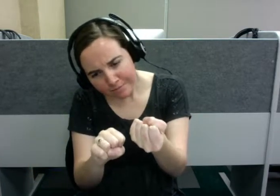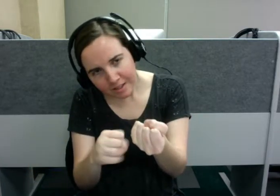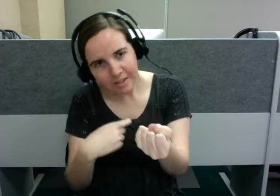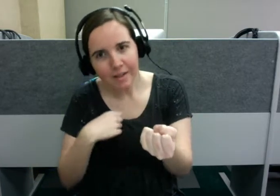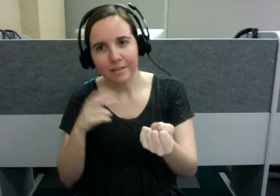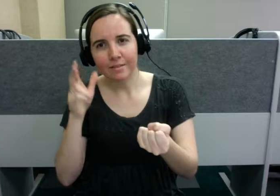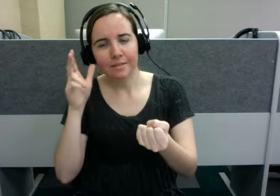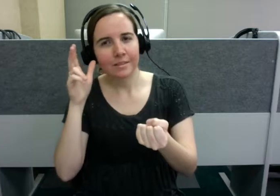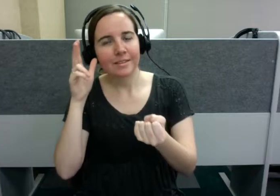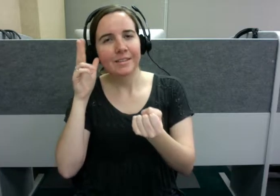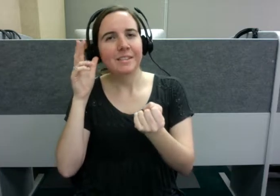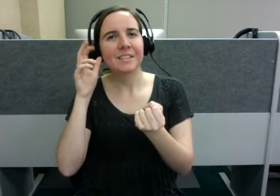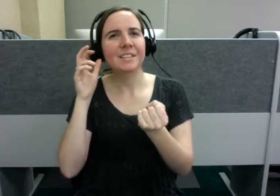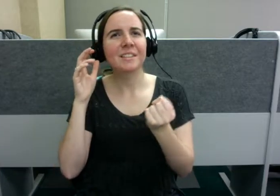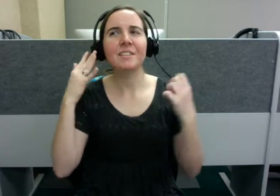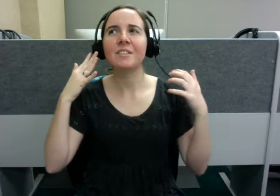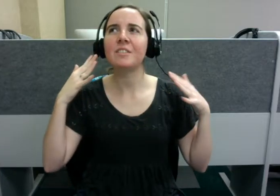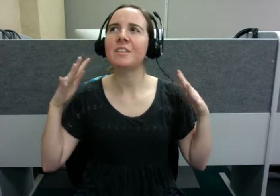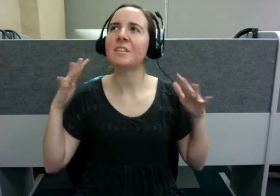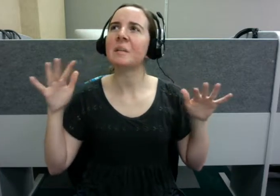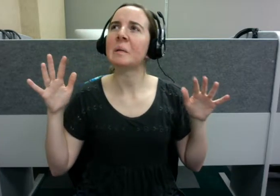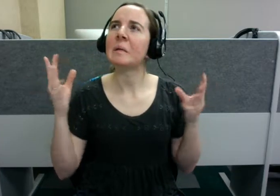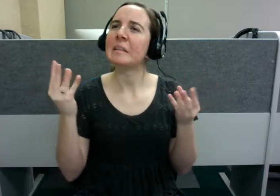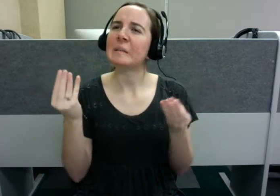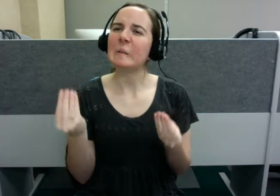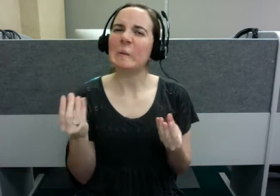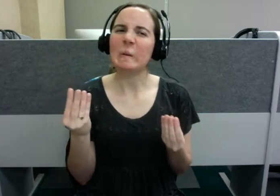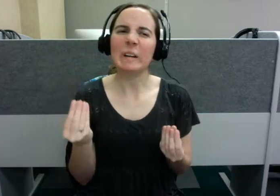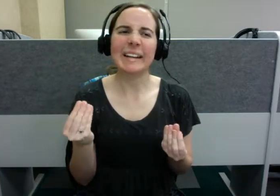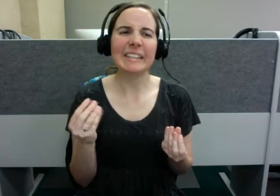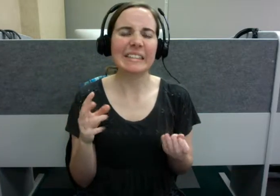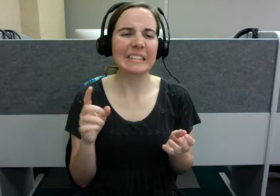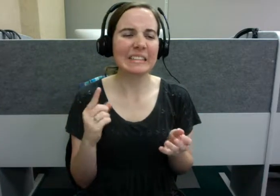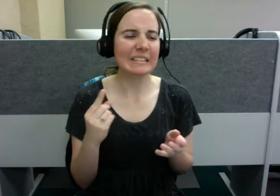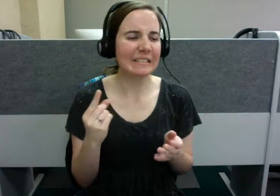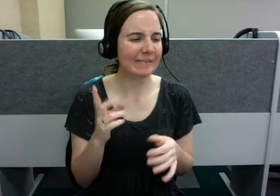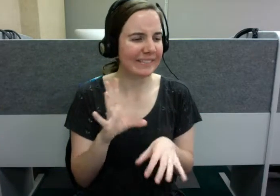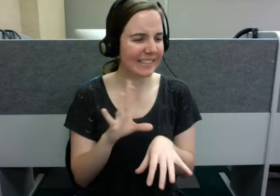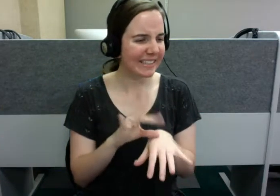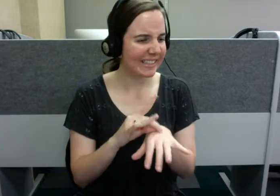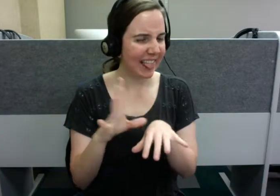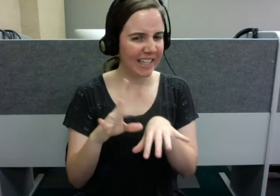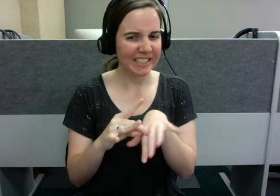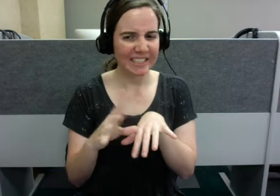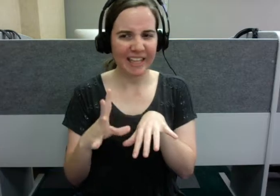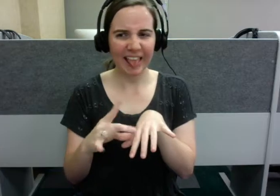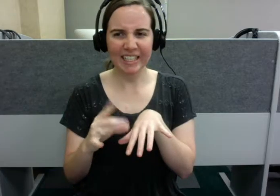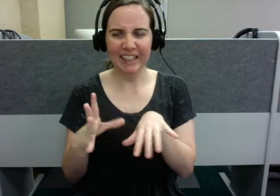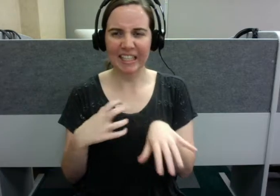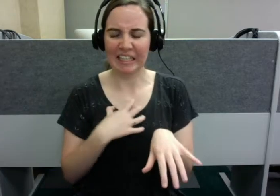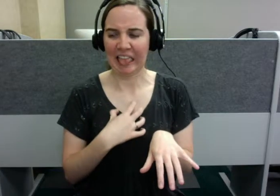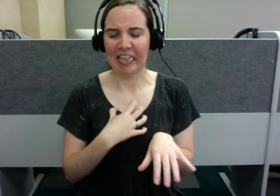is a slurping sound and a noise that sounds like Velcro being yanked off a sticky wall, and I'm not even kidding.